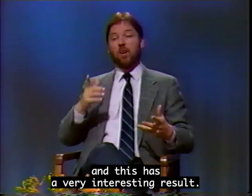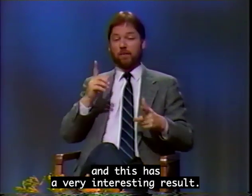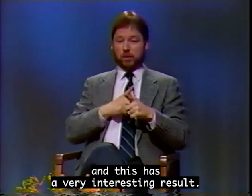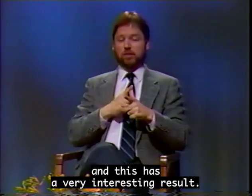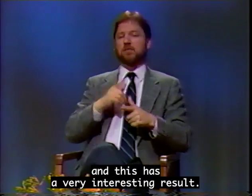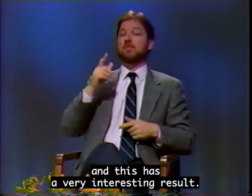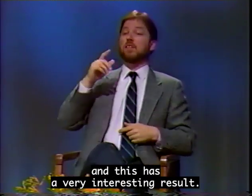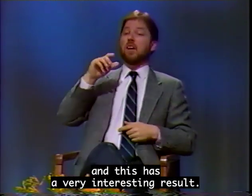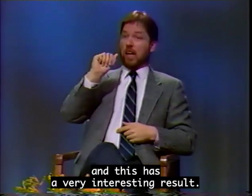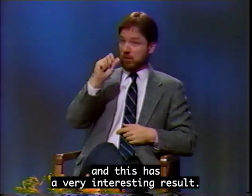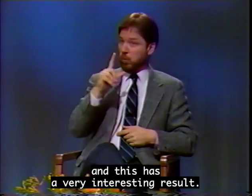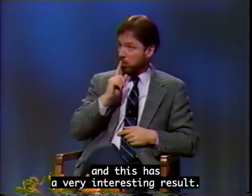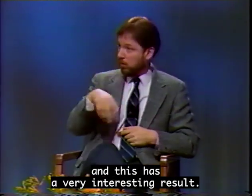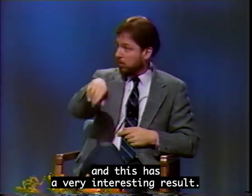this has a very interesting result.